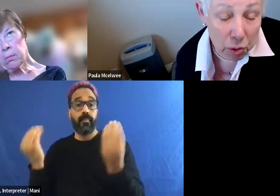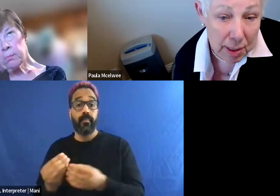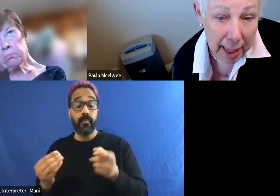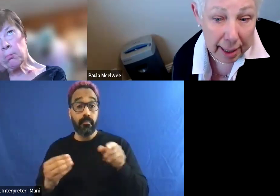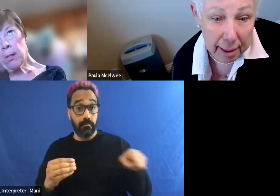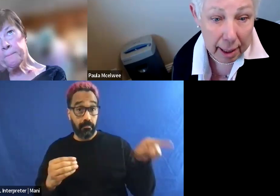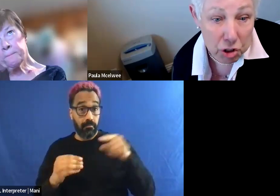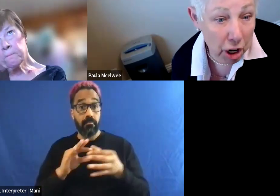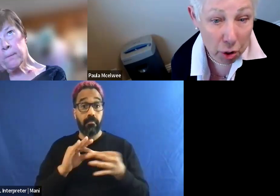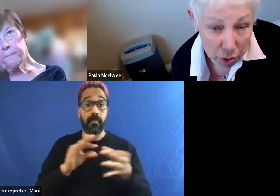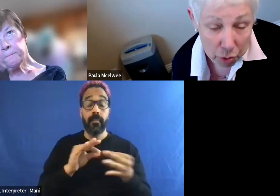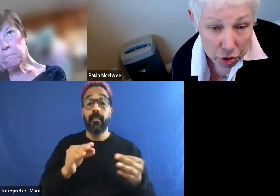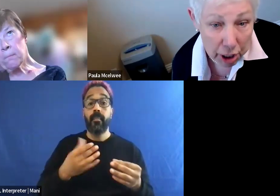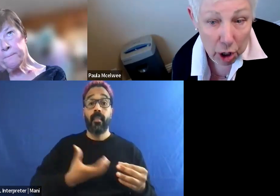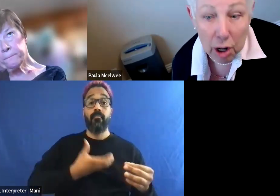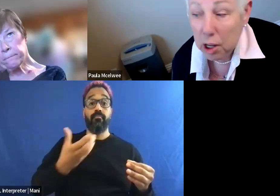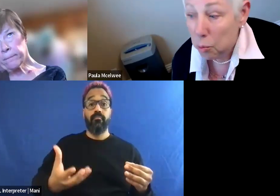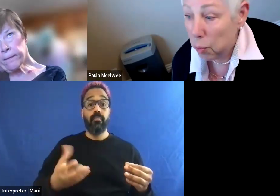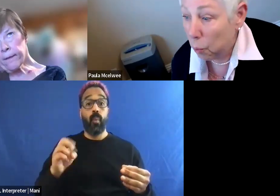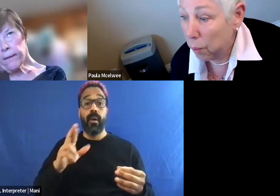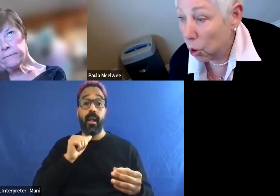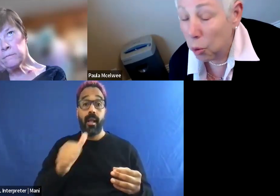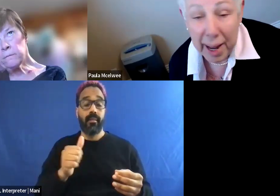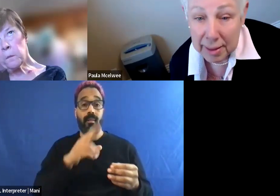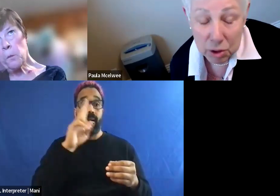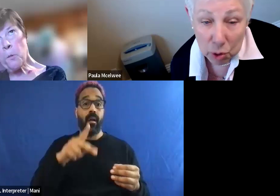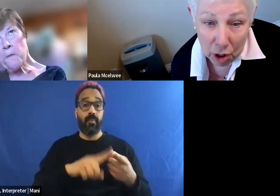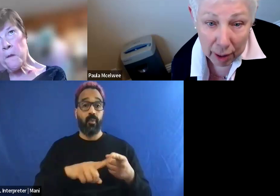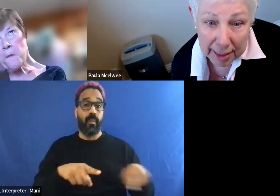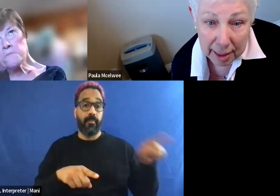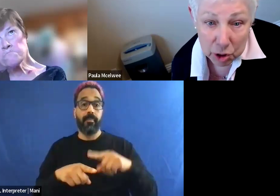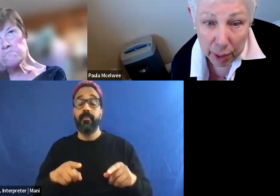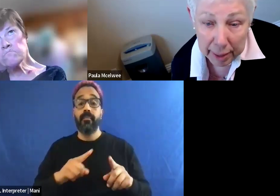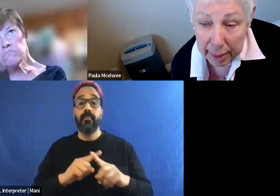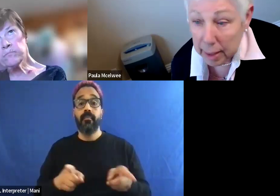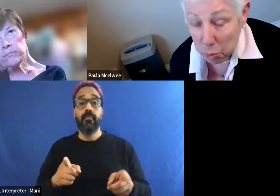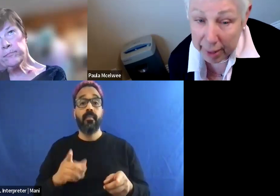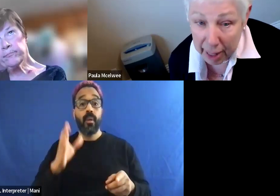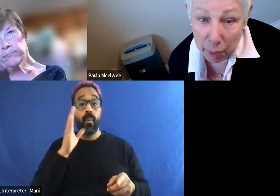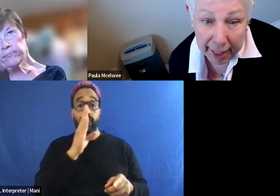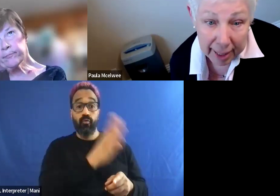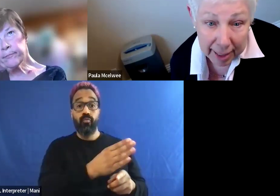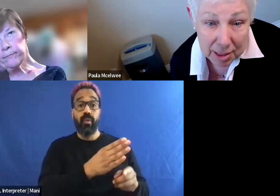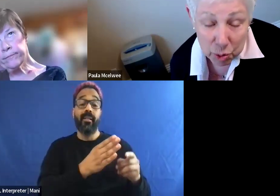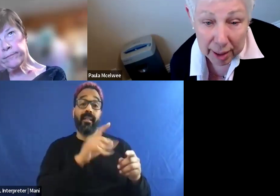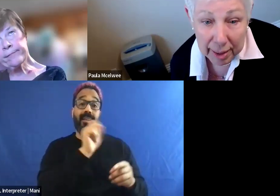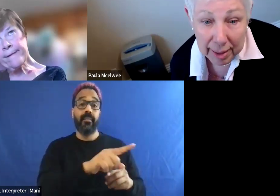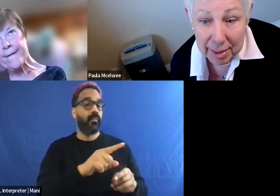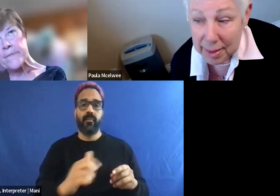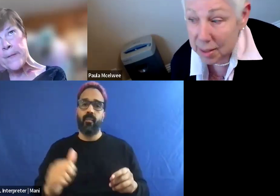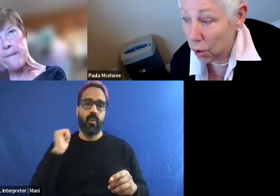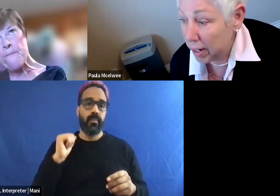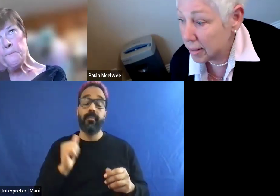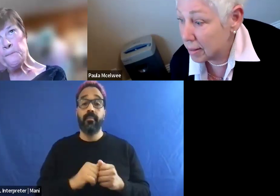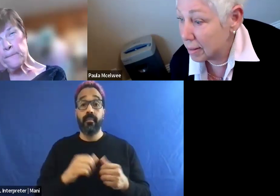say or don't say, share or don't share, but we will go back to no longer asking directly. Right now, we can't ask directly